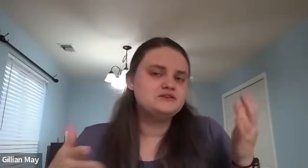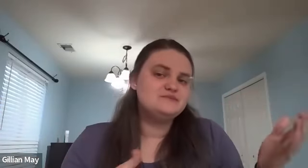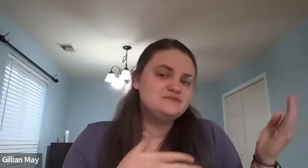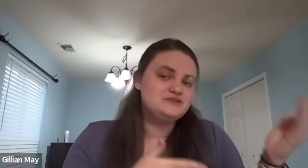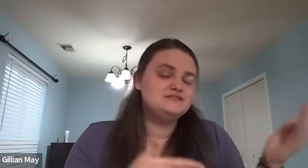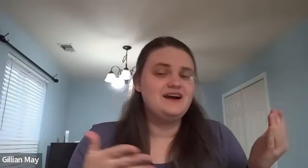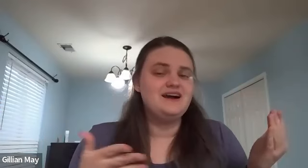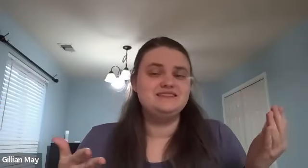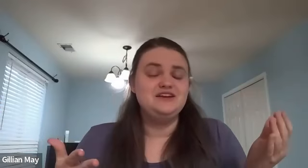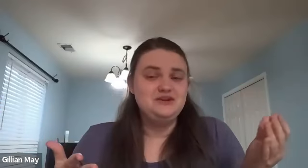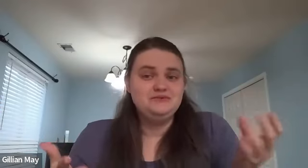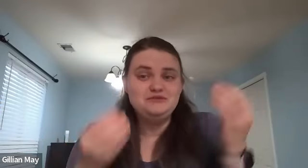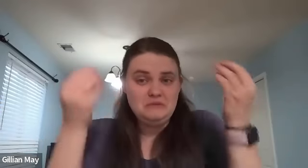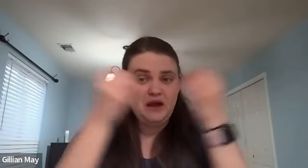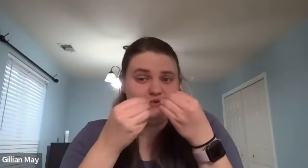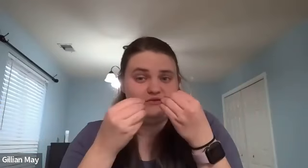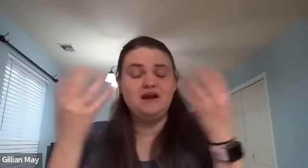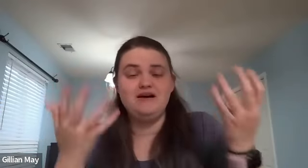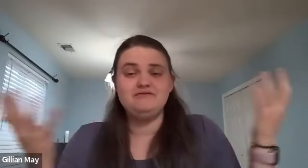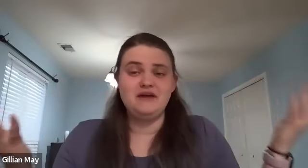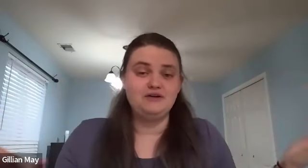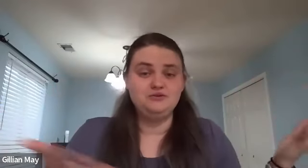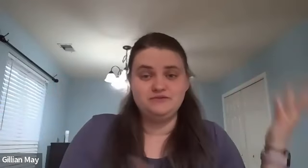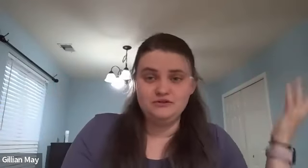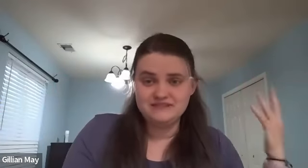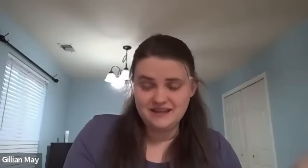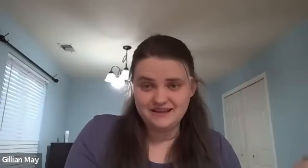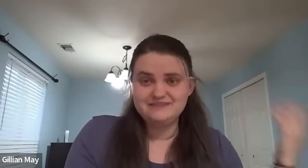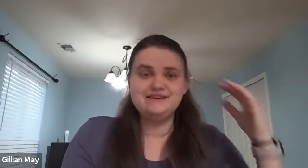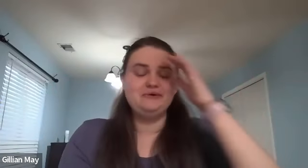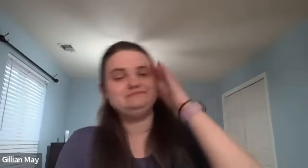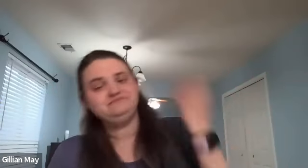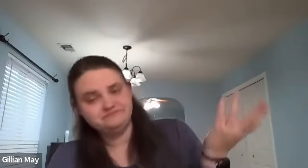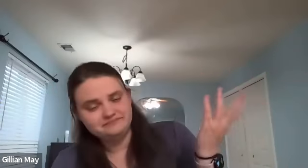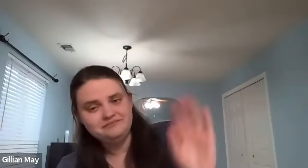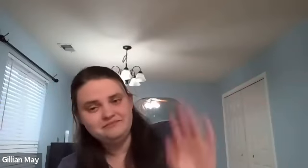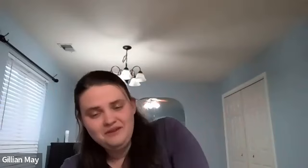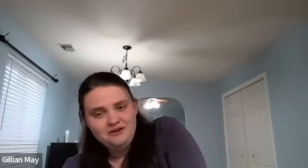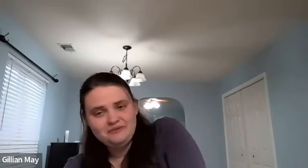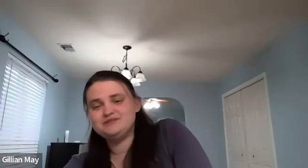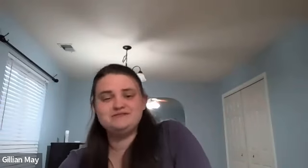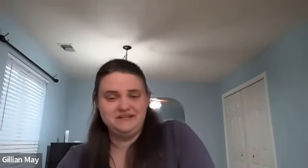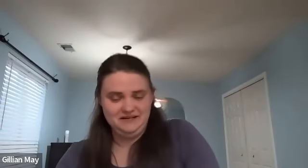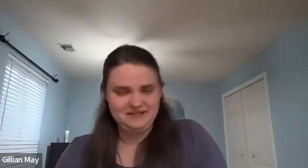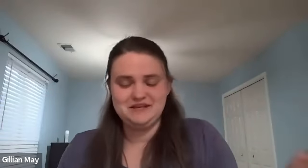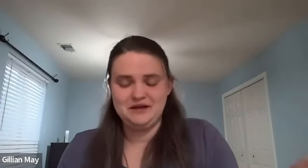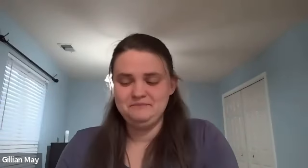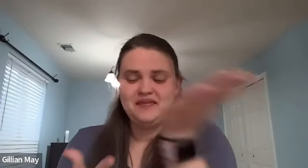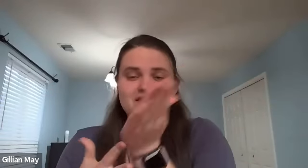some certain signs that you do the mouth movement of how you would vocally say it. So, which is always funny to me. So then